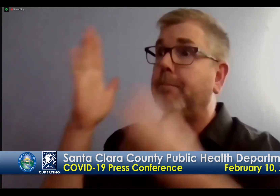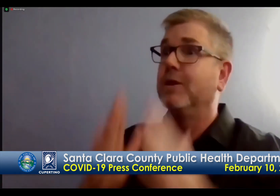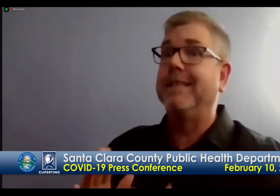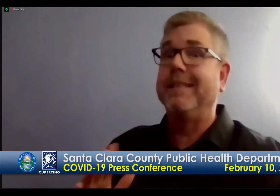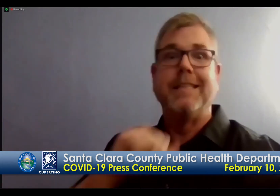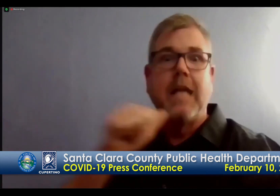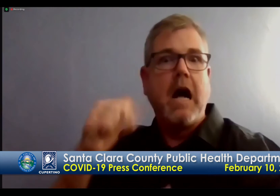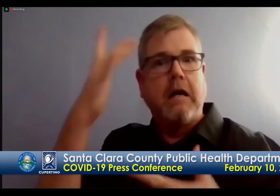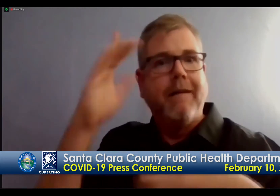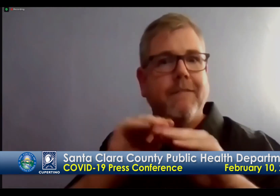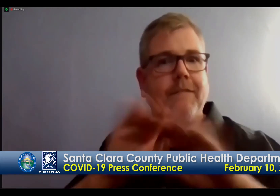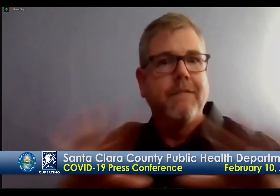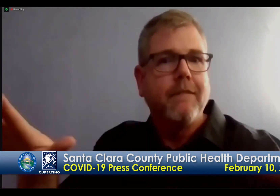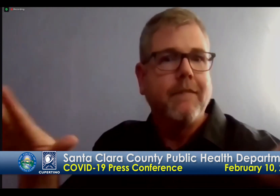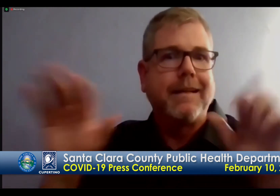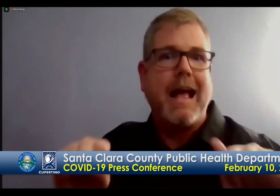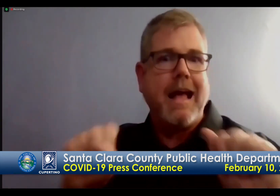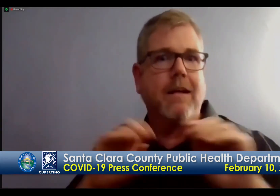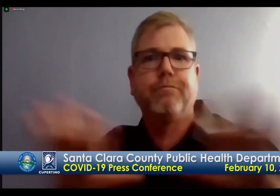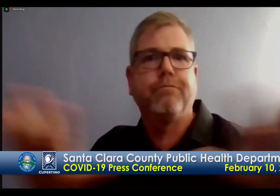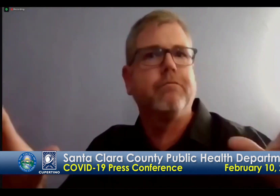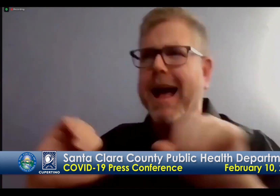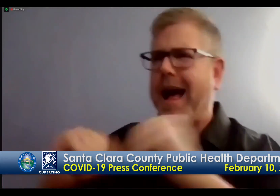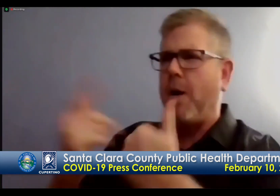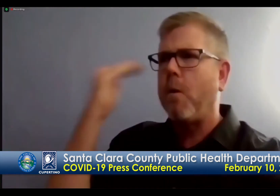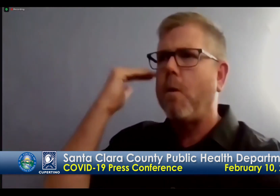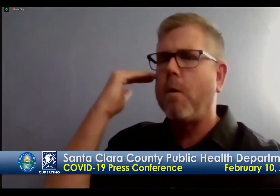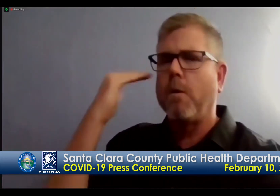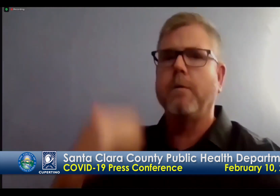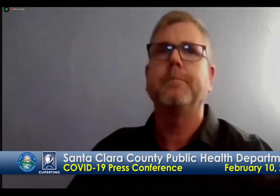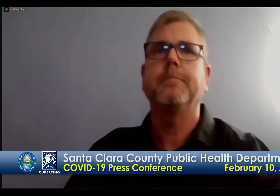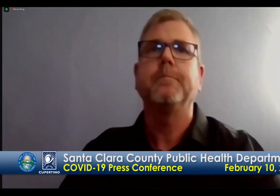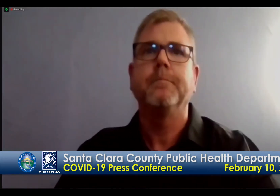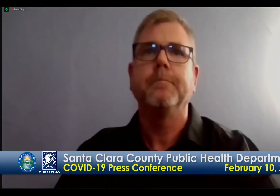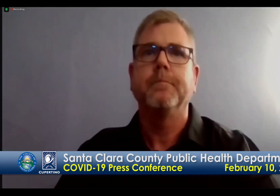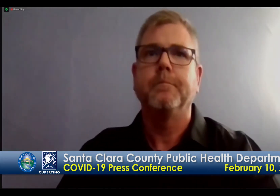we expect in the coming weeks or months? Thank you.